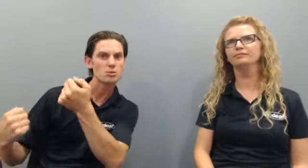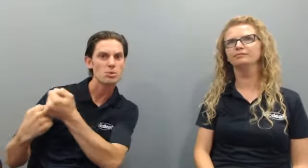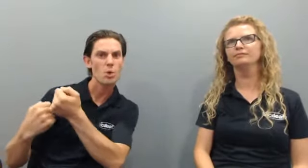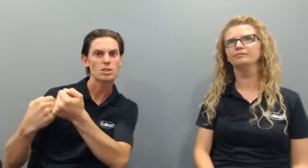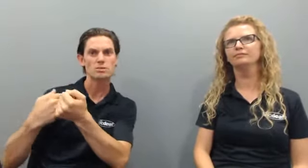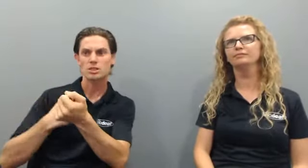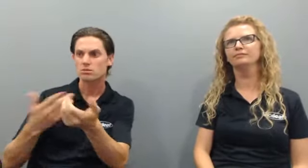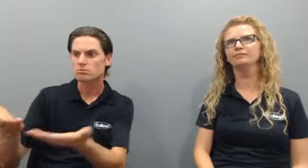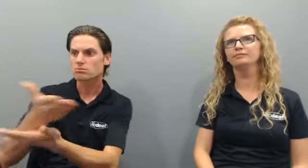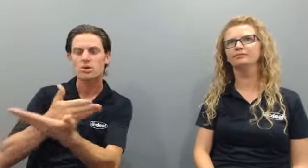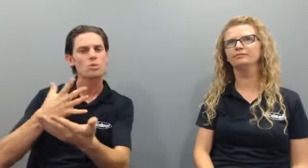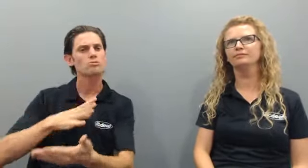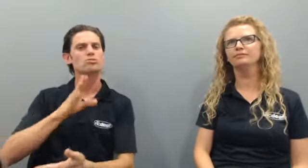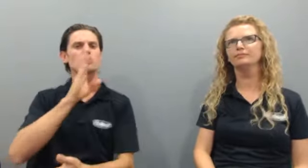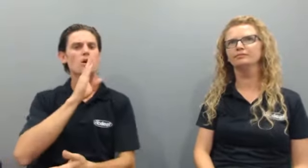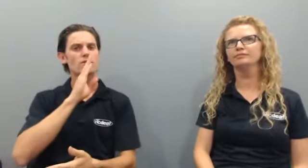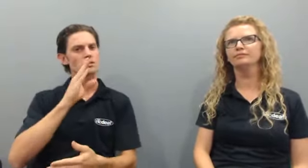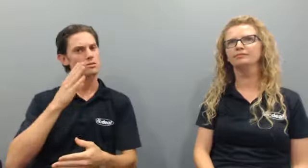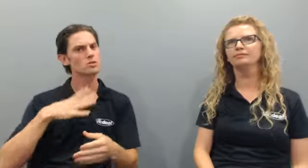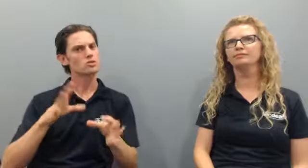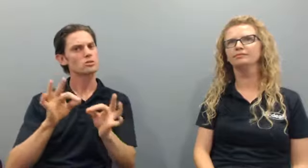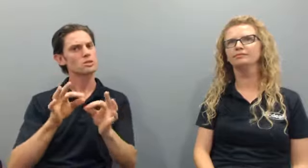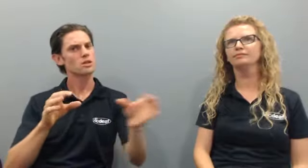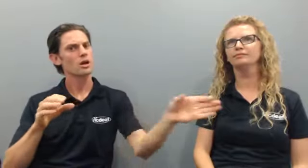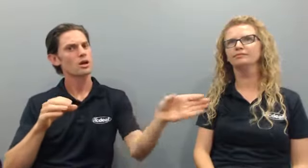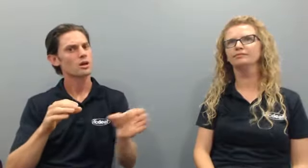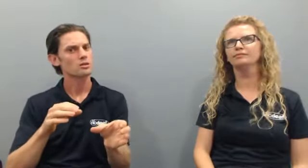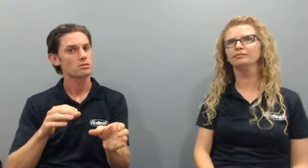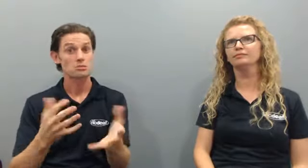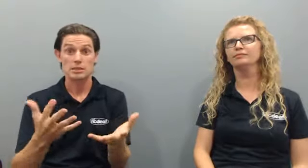another family member to go with you for those conversations, and you want to have those